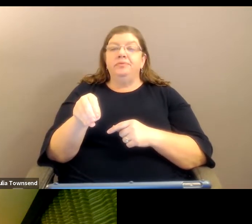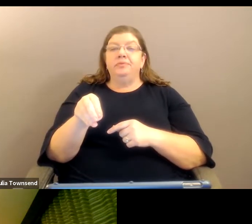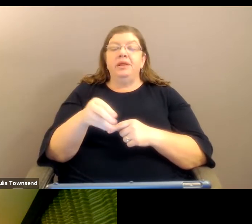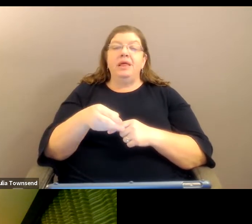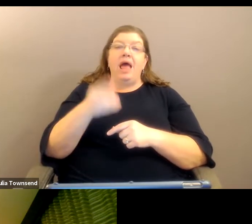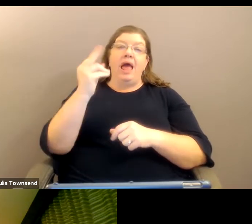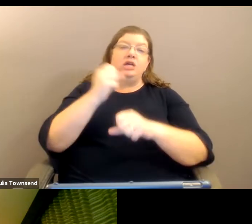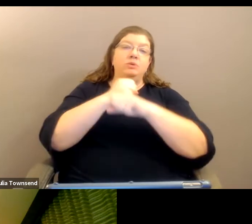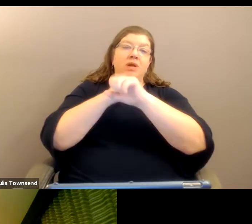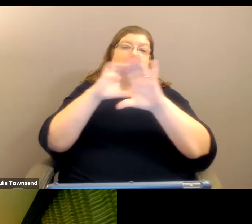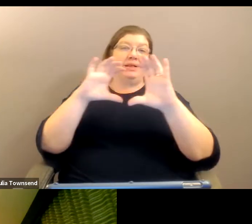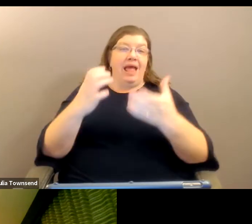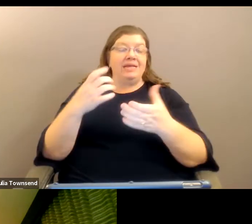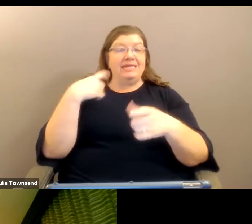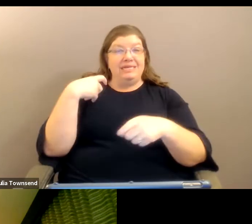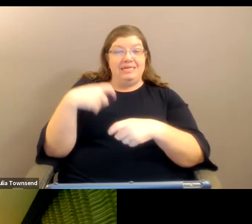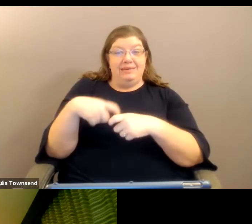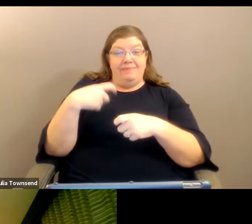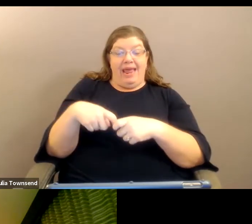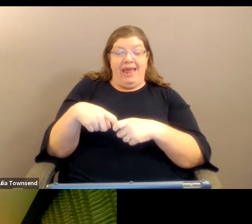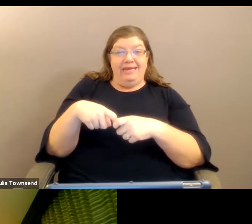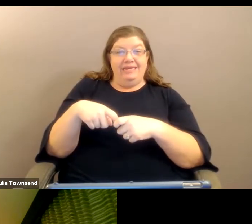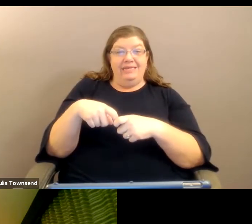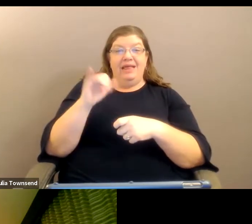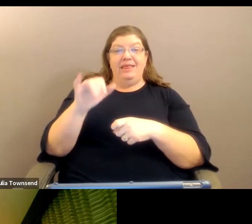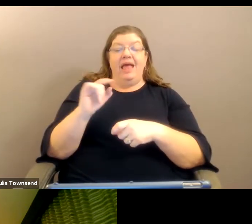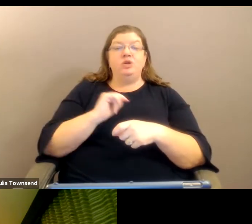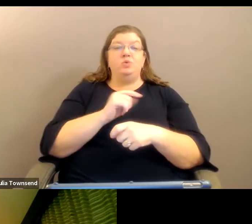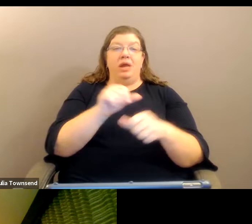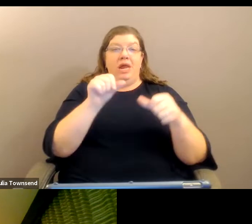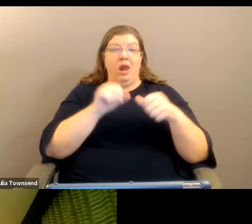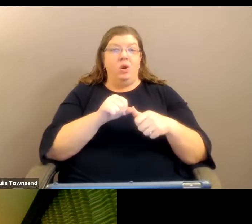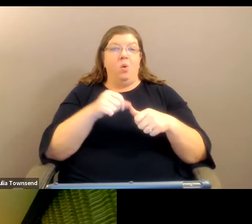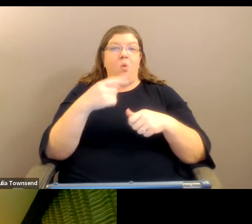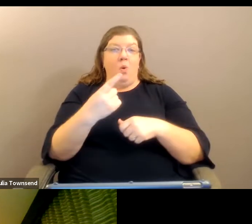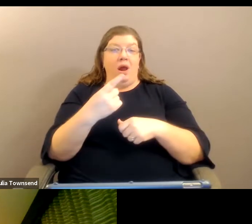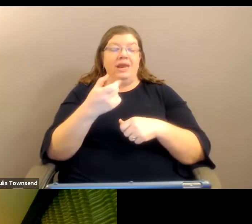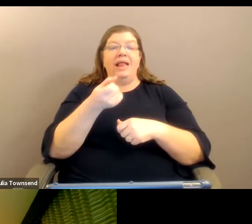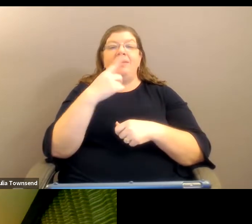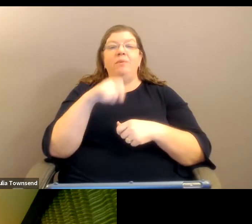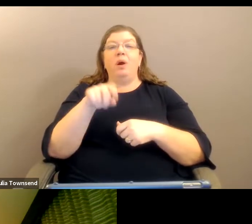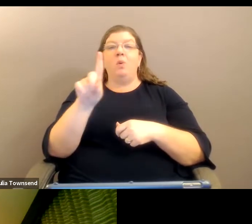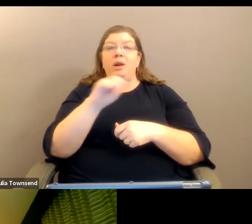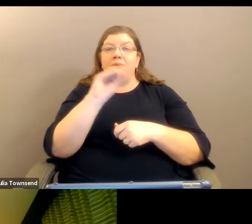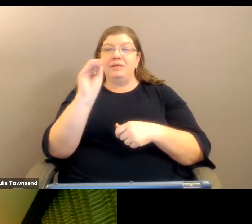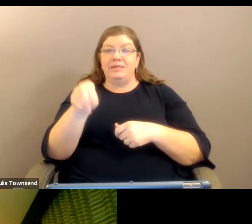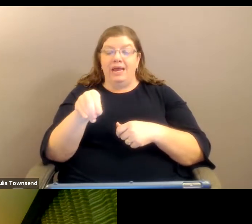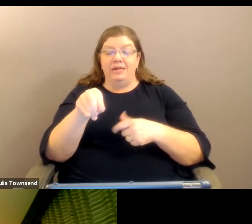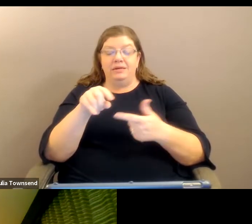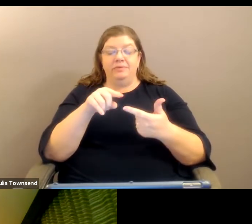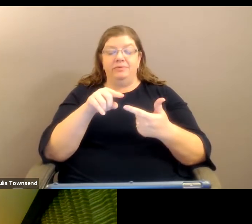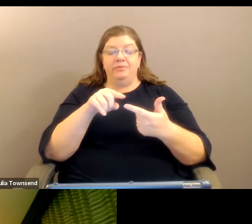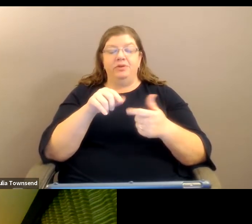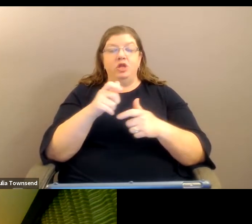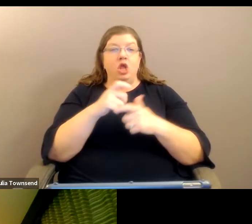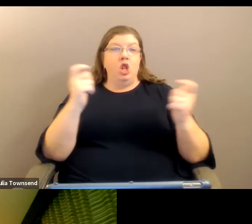protected class, which is our Hispanic class, trustee area number 1 had 11.1%. The largest is trustee